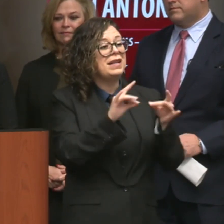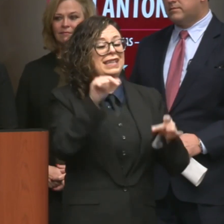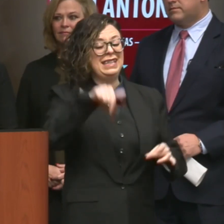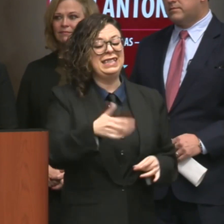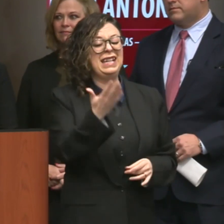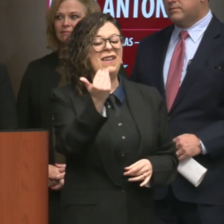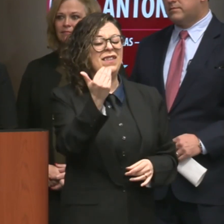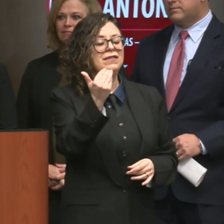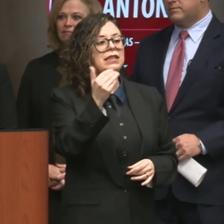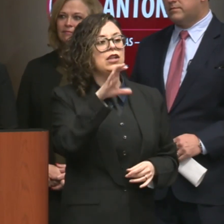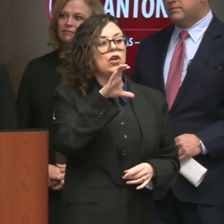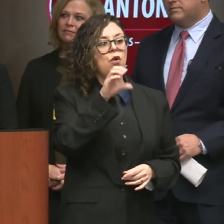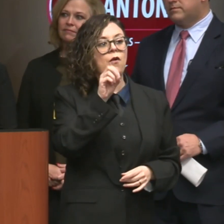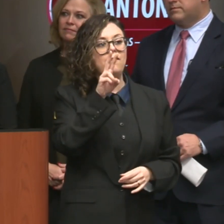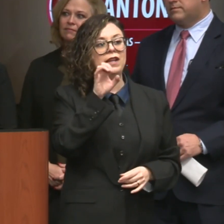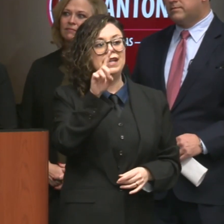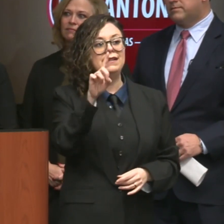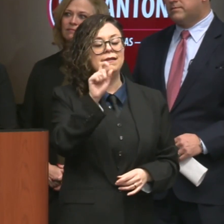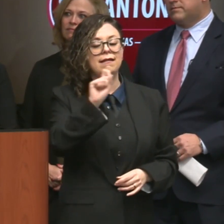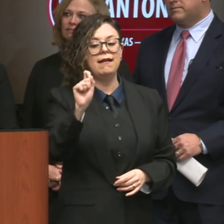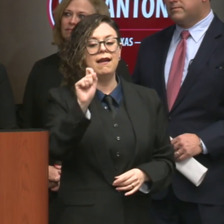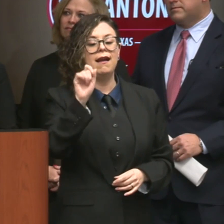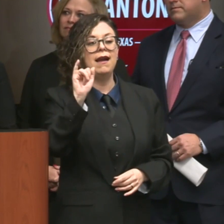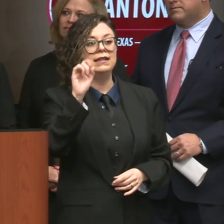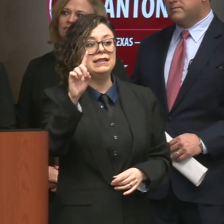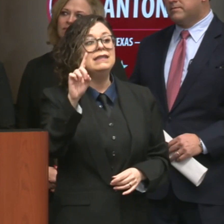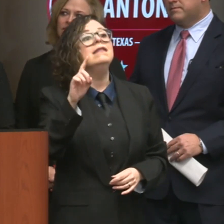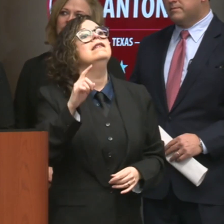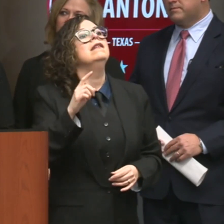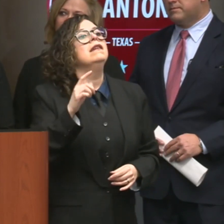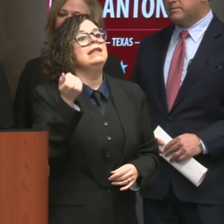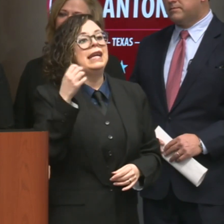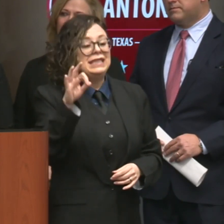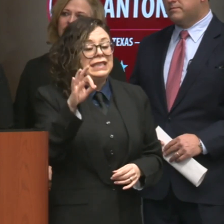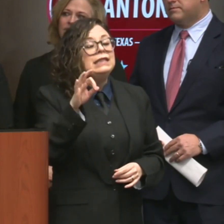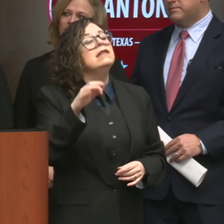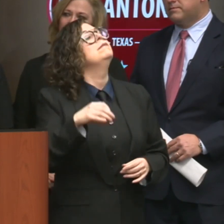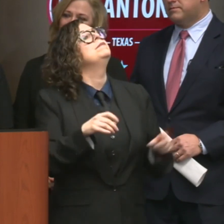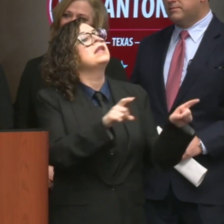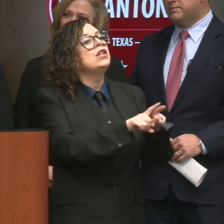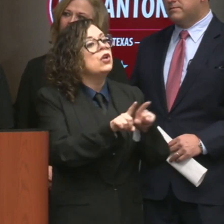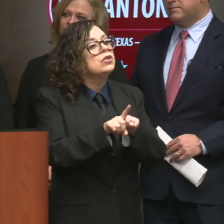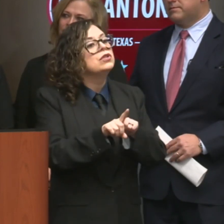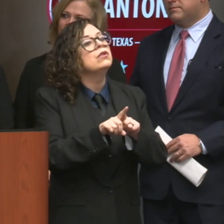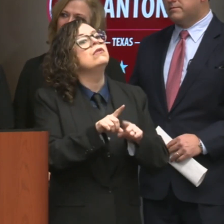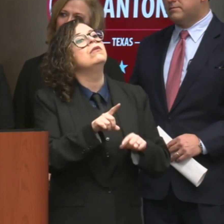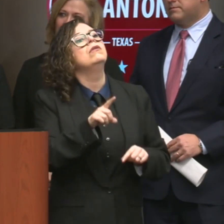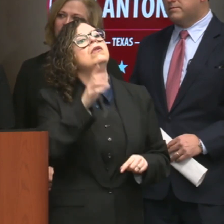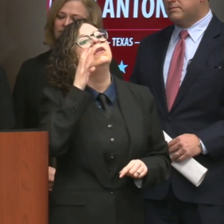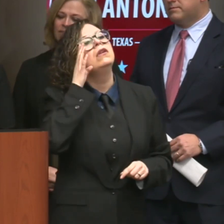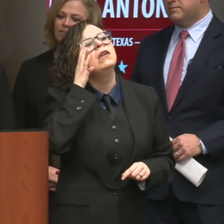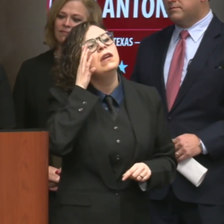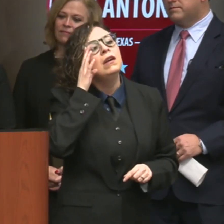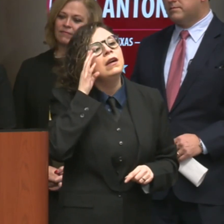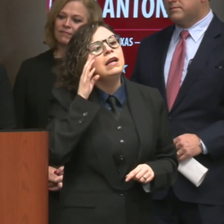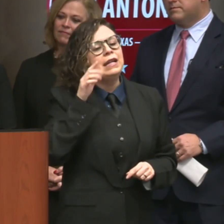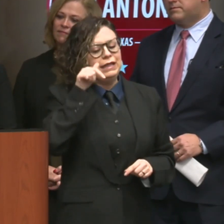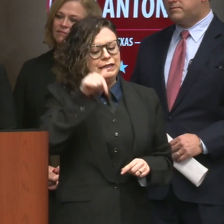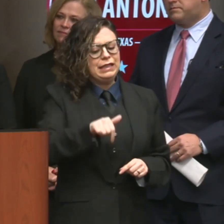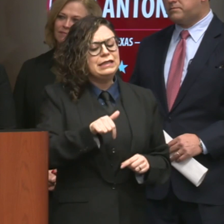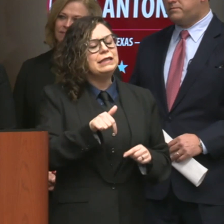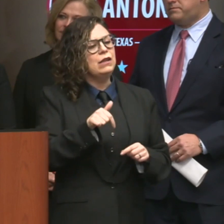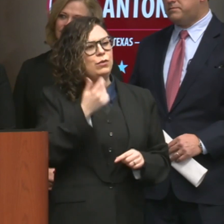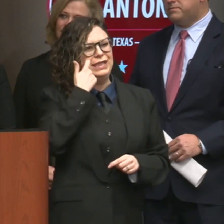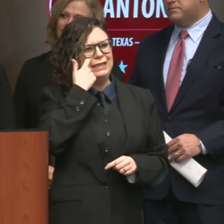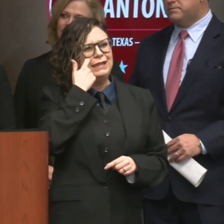of COVID-ID in the United States. As the mayor mentioned, this patient was part of the passengers